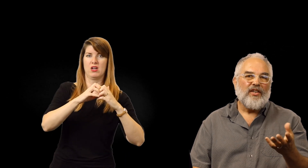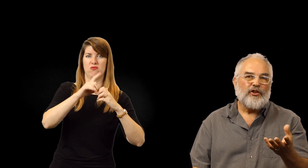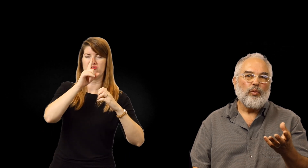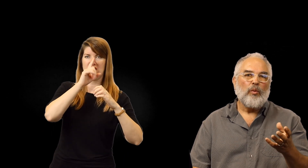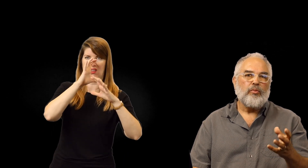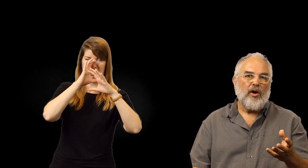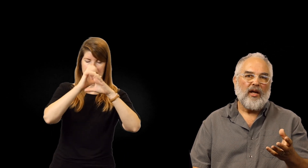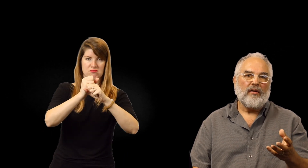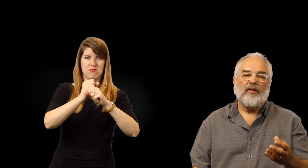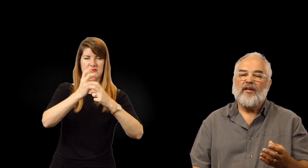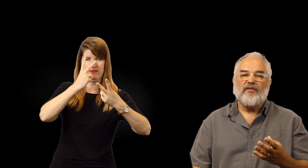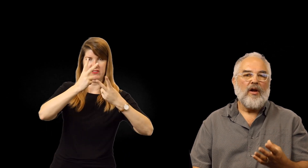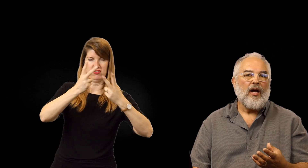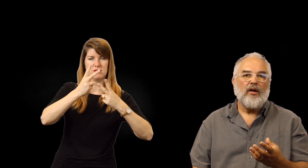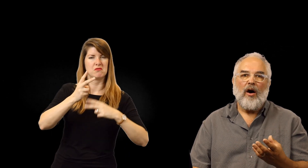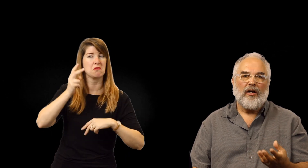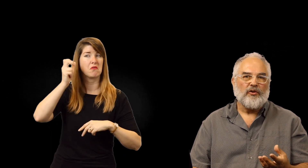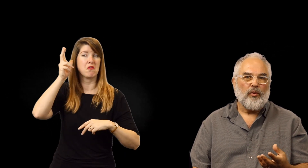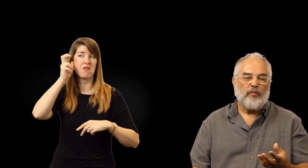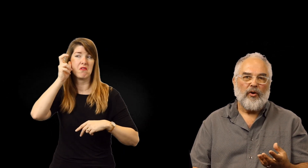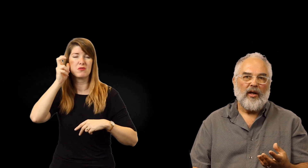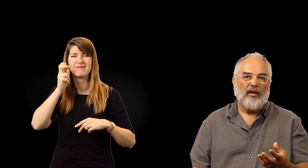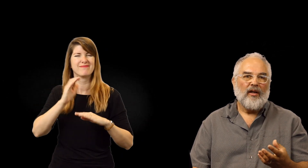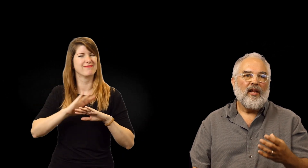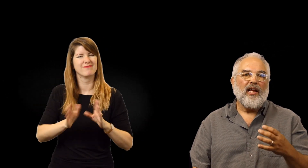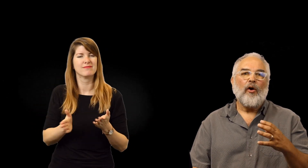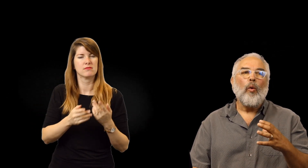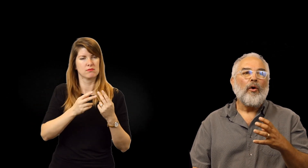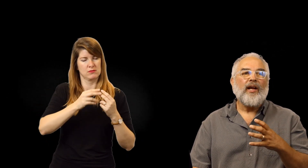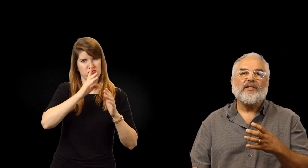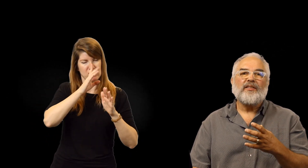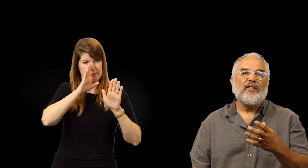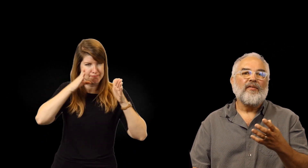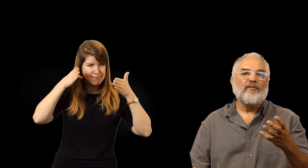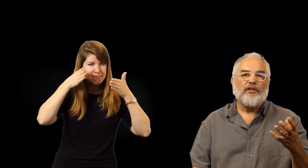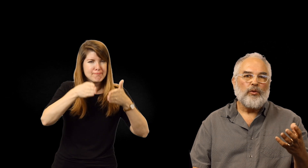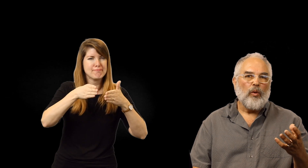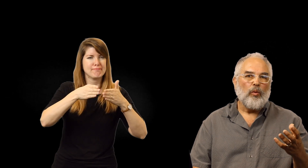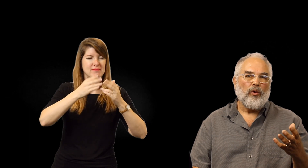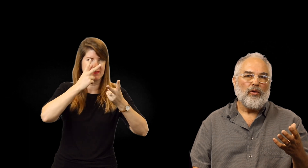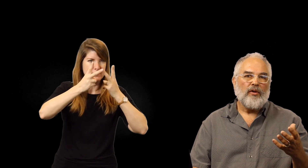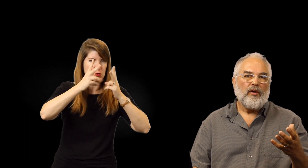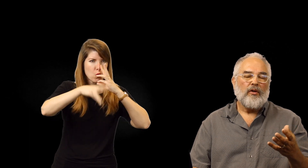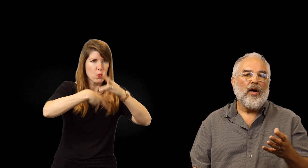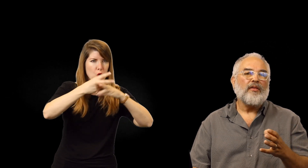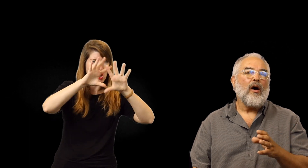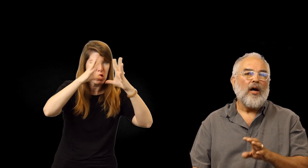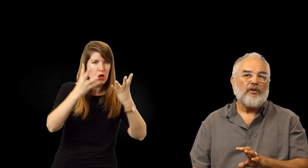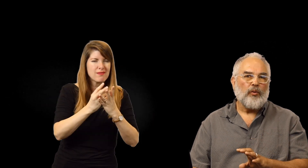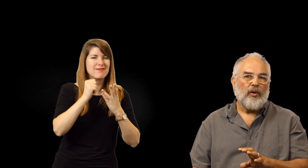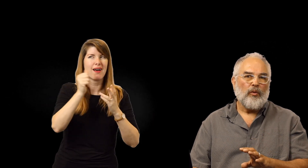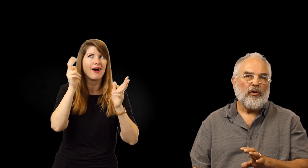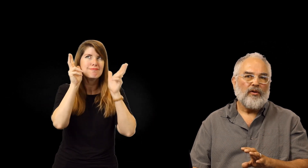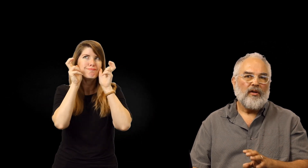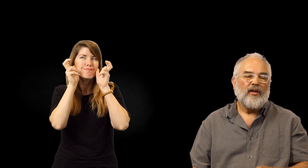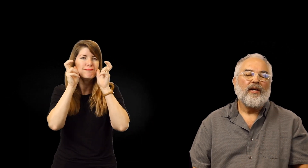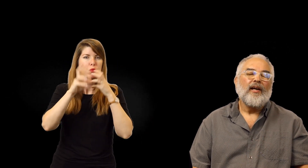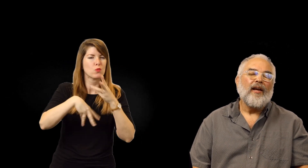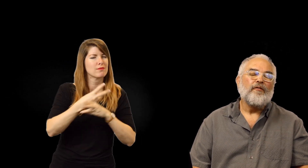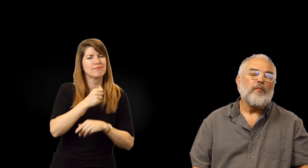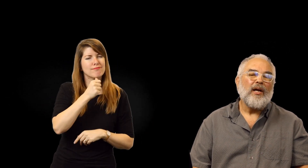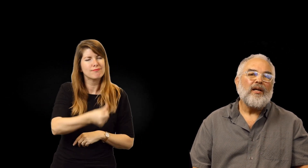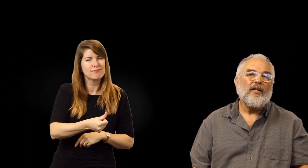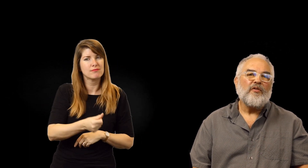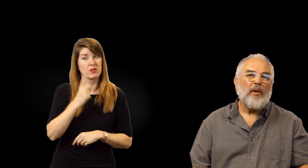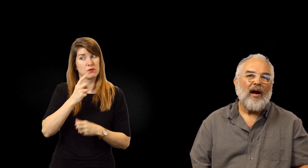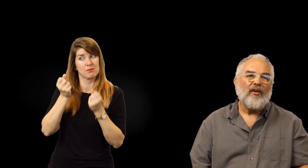is a visual brain. It's not an auditory brain. They are oriented to the visual world, not the auditory world.